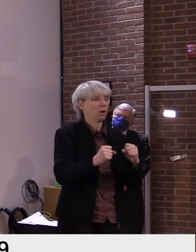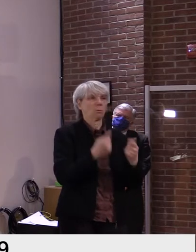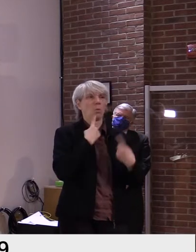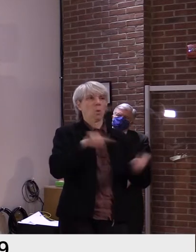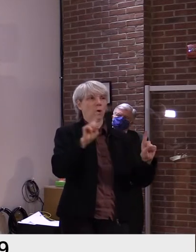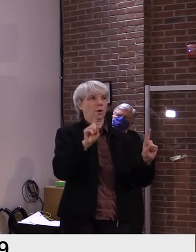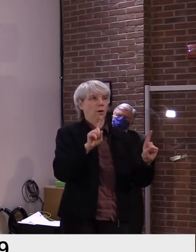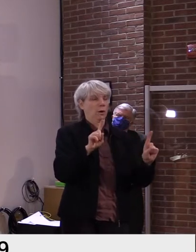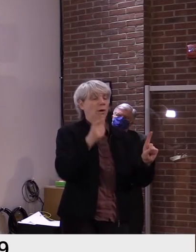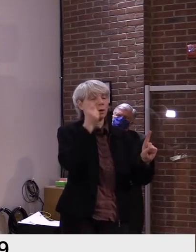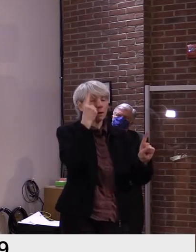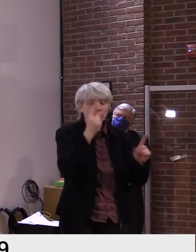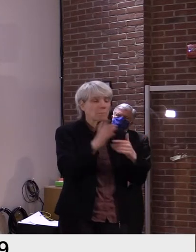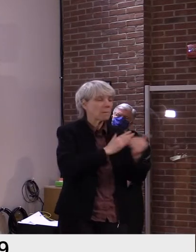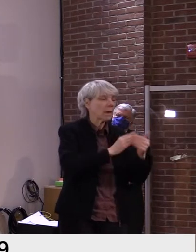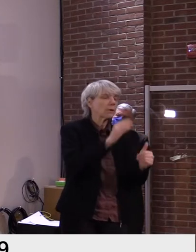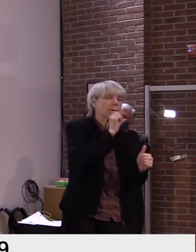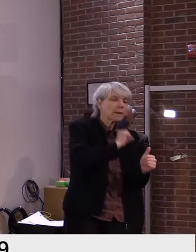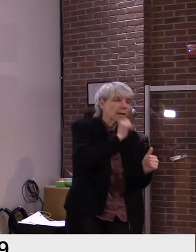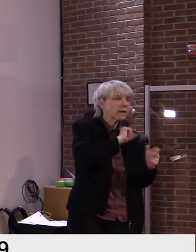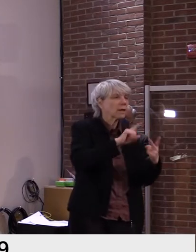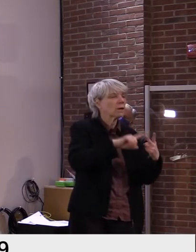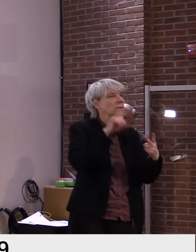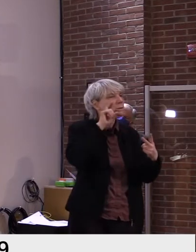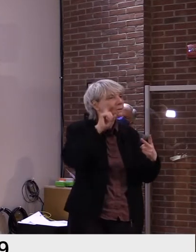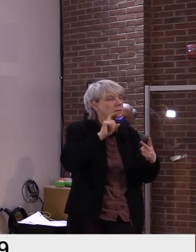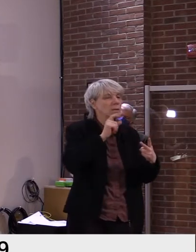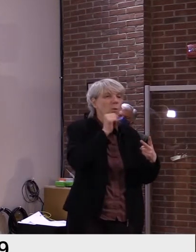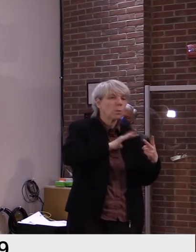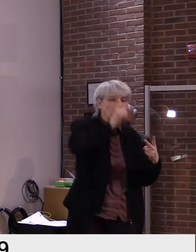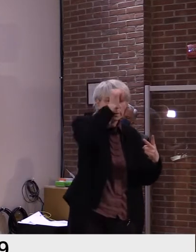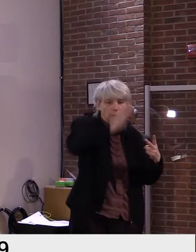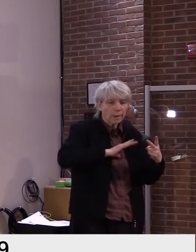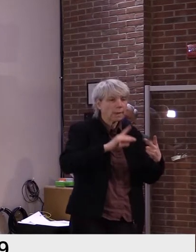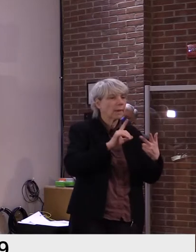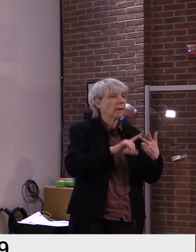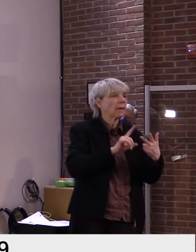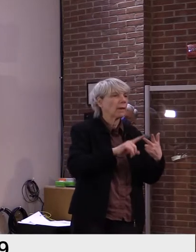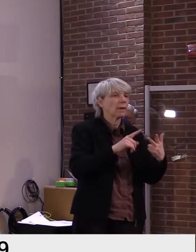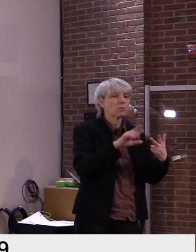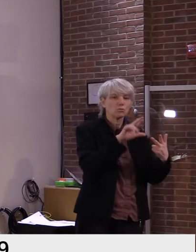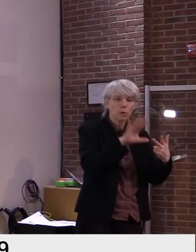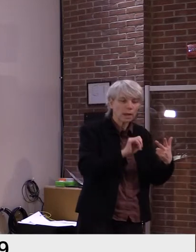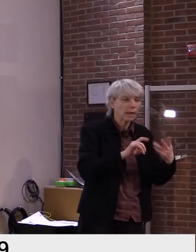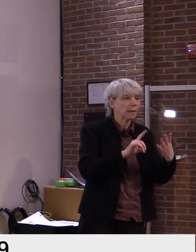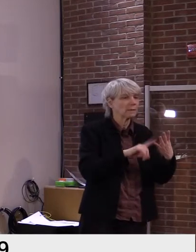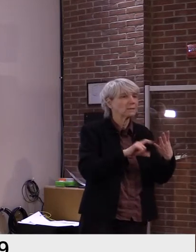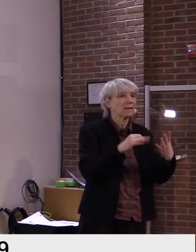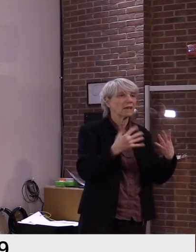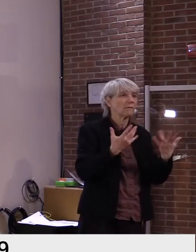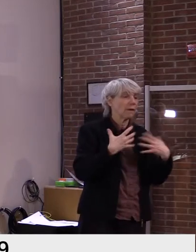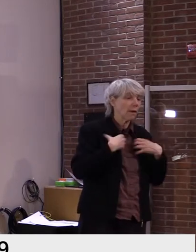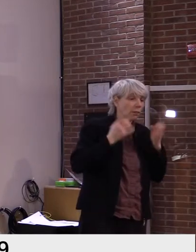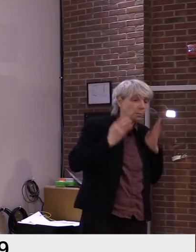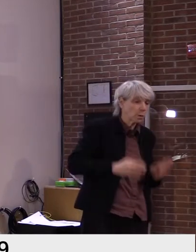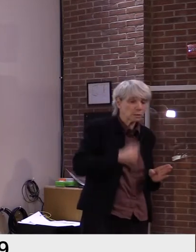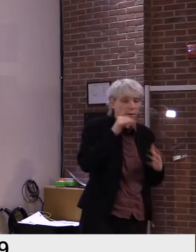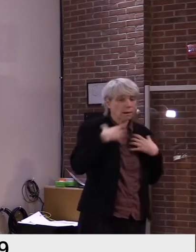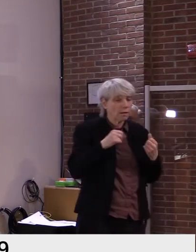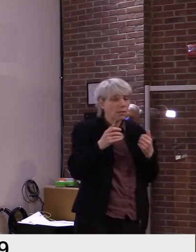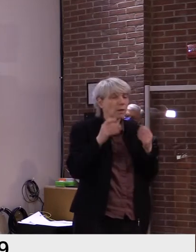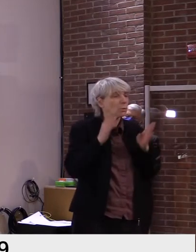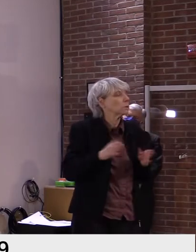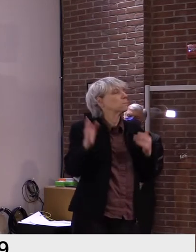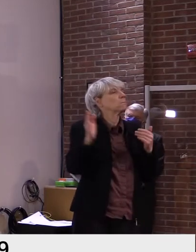of age, sex, race, or comorbidities. It's a single shot that can be kept